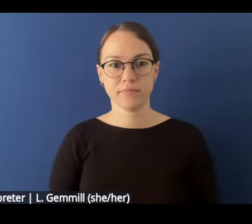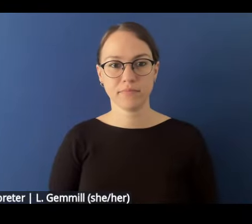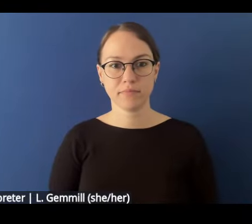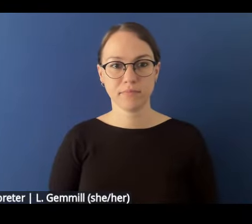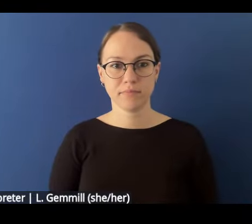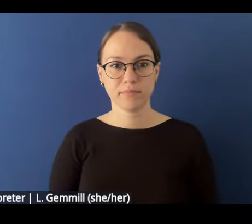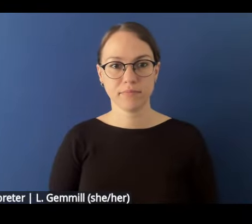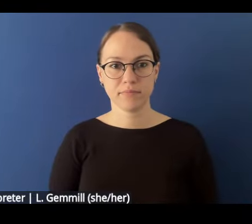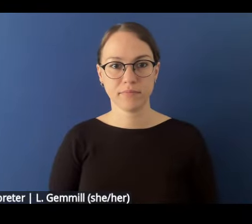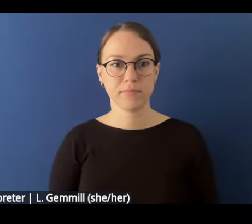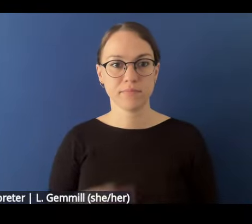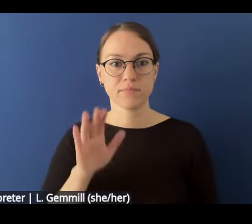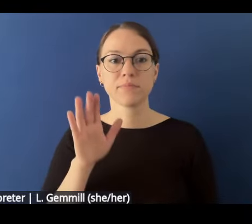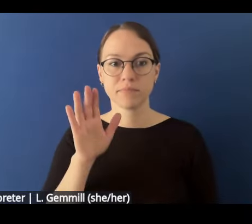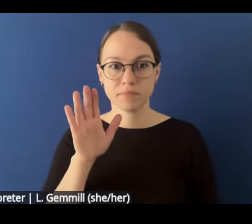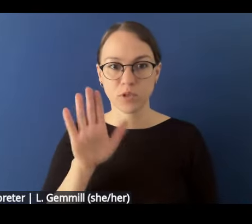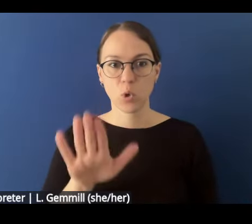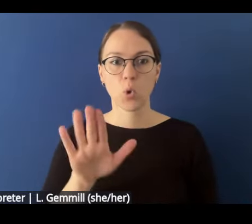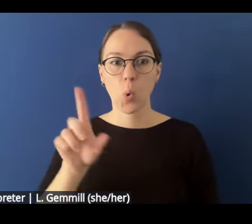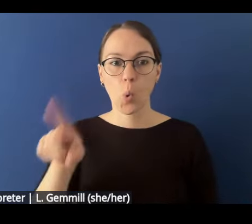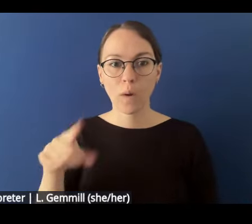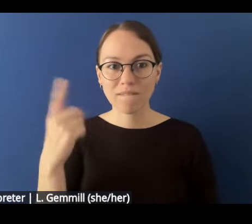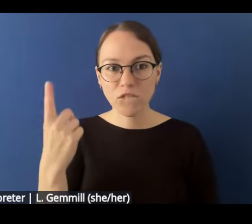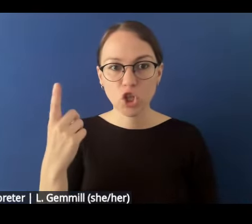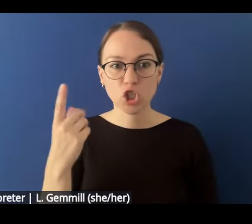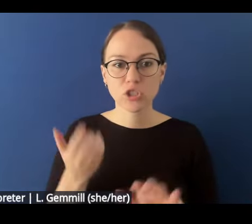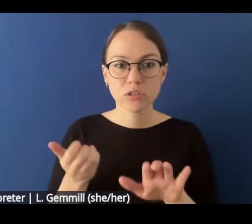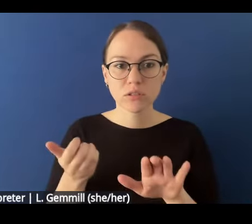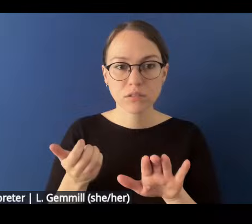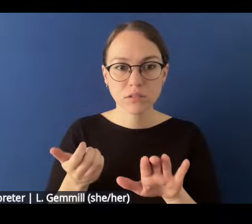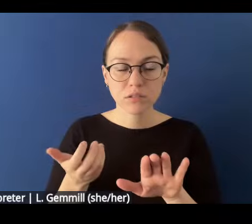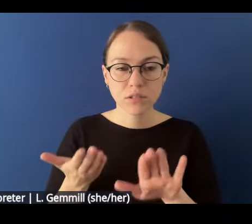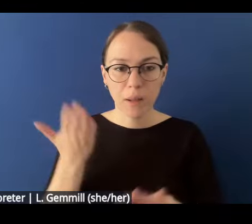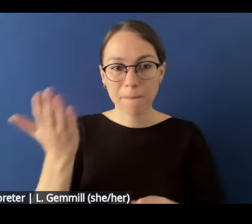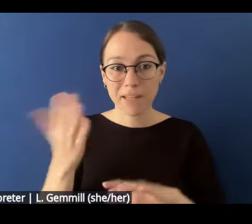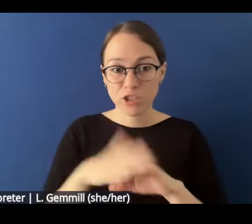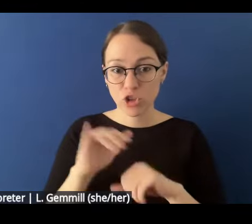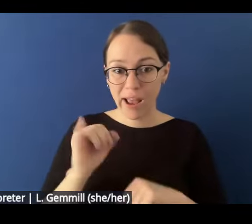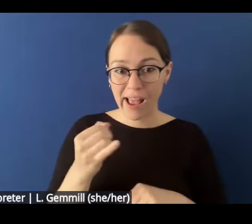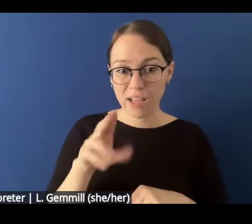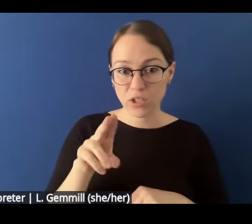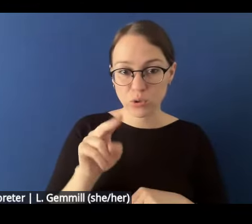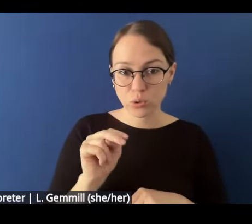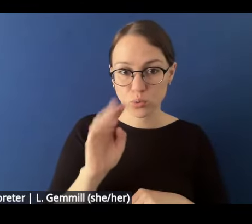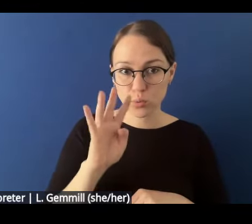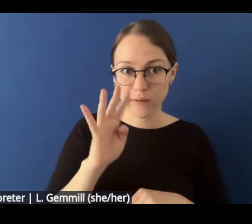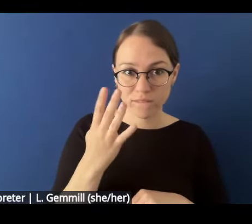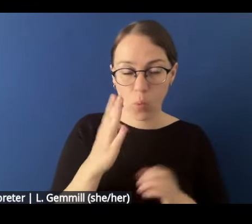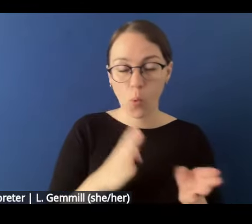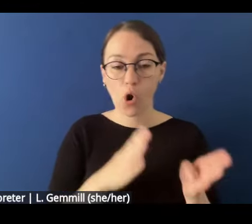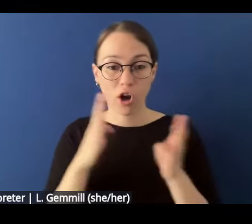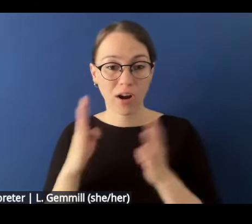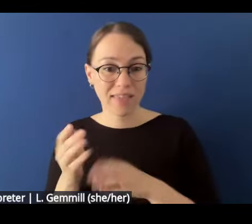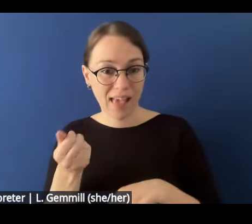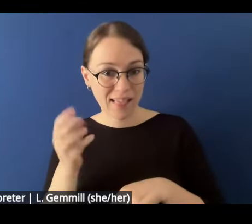Your first submission was on June 4th, Yes. and then on June 16th, Mhm. and then on June